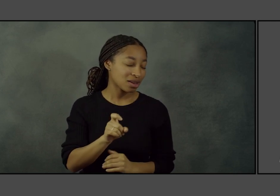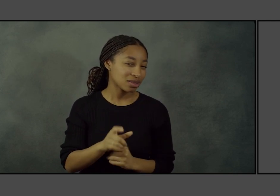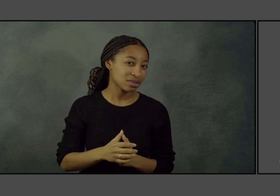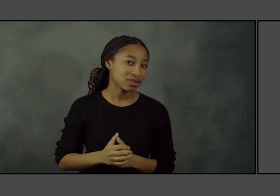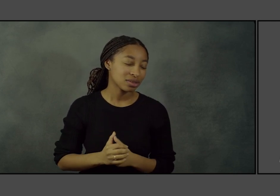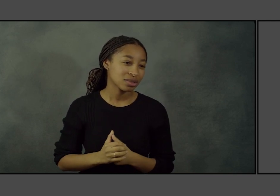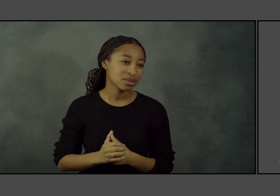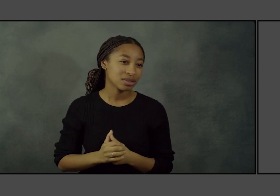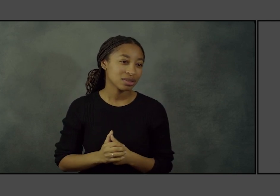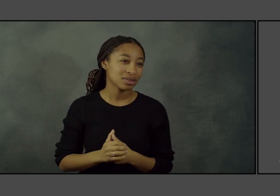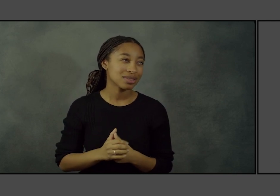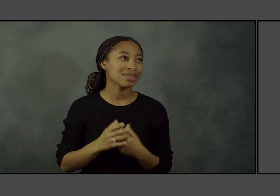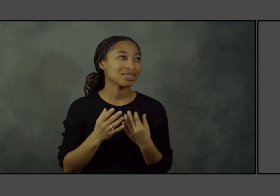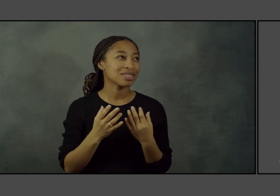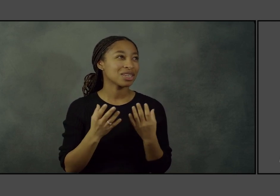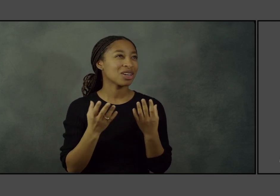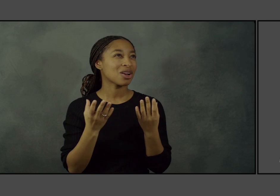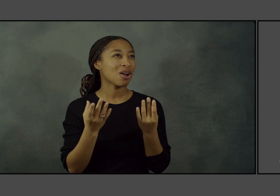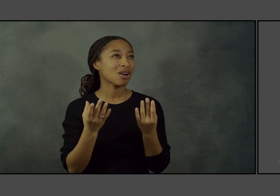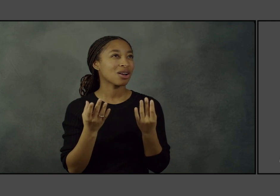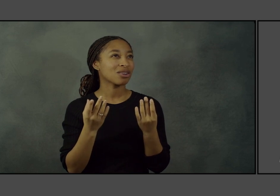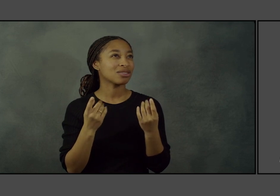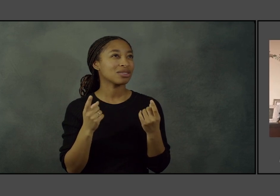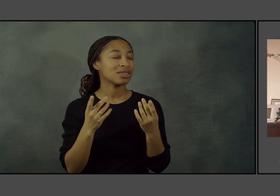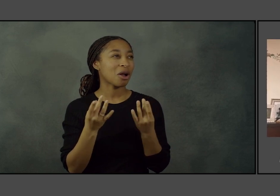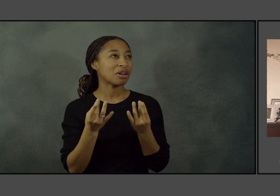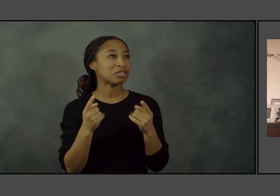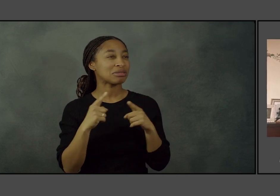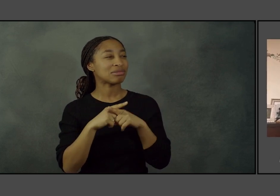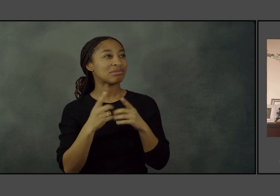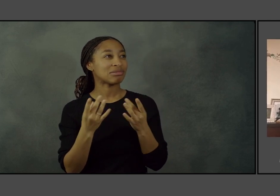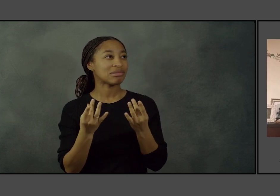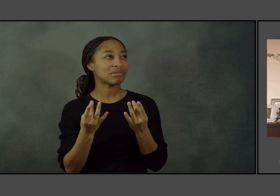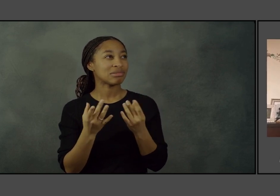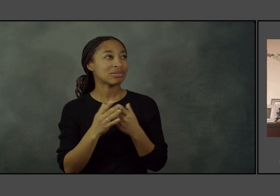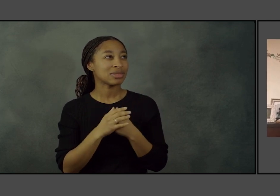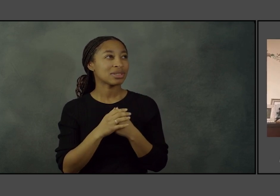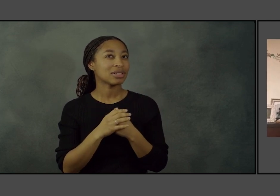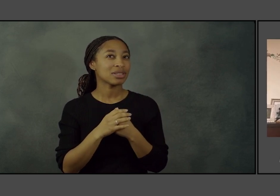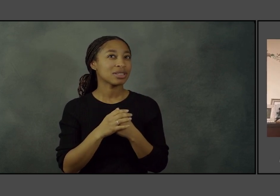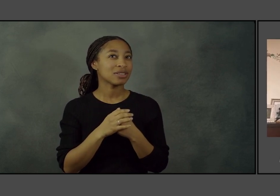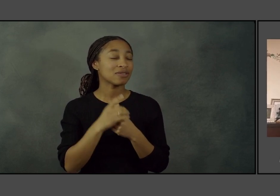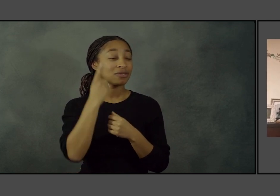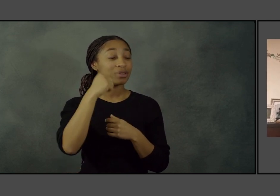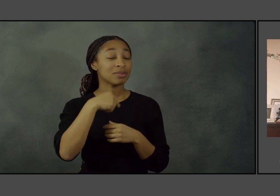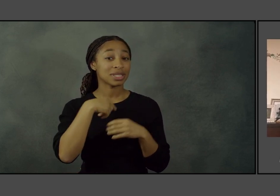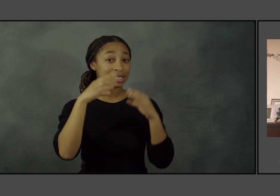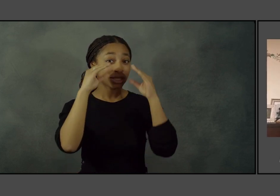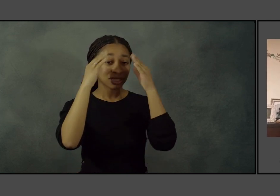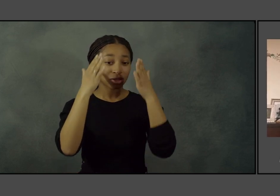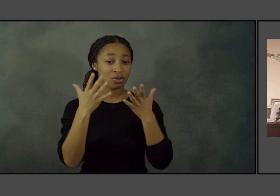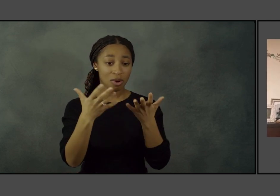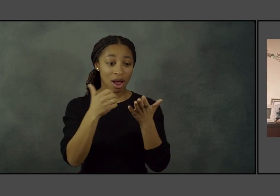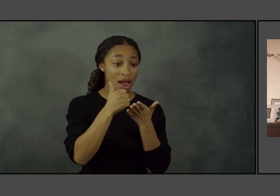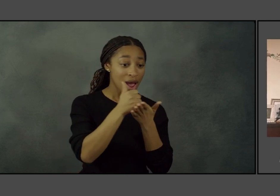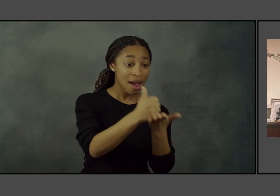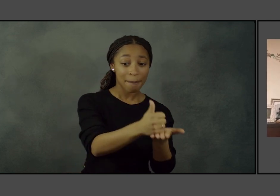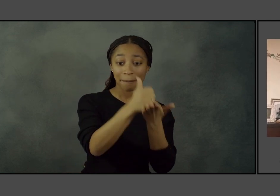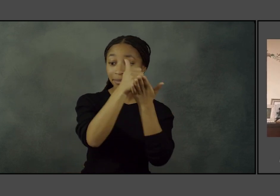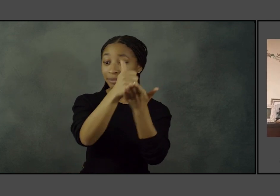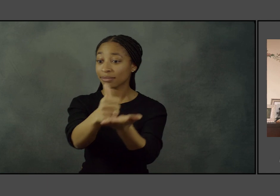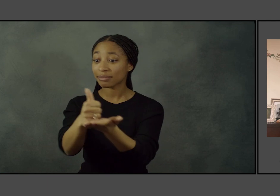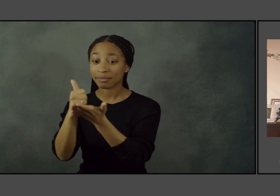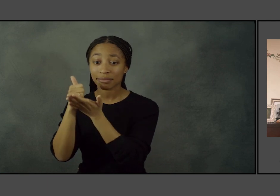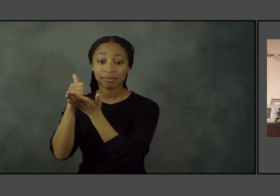Contradictory. Well, yeah, for me, as a teacher, you're trying to help everybody as best you can get to their